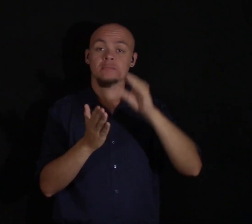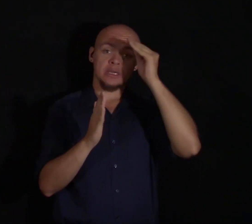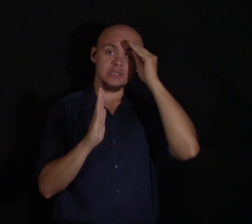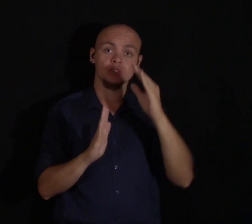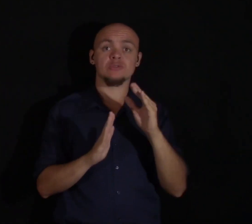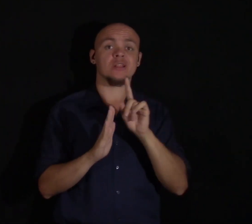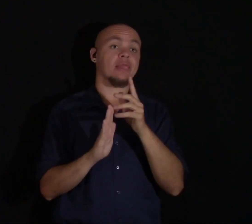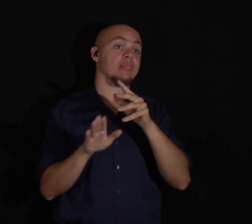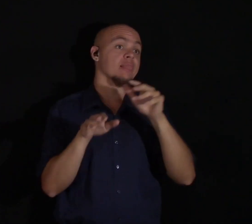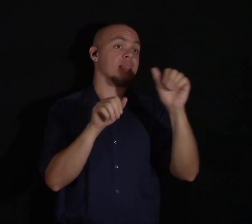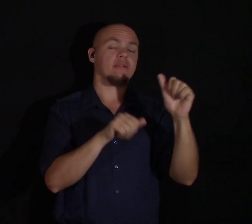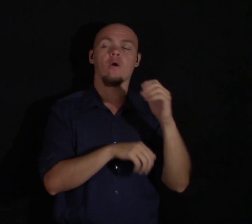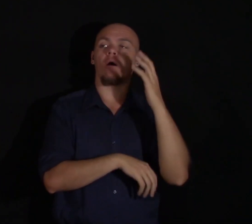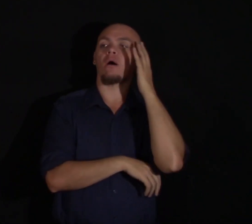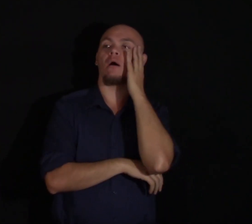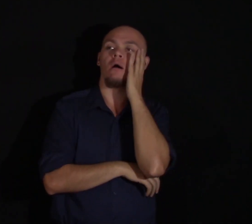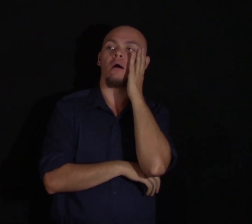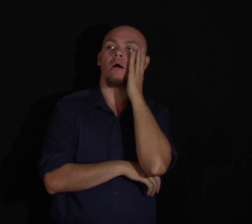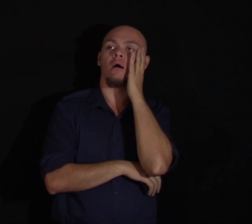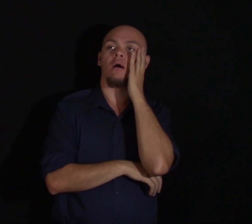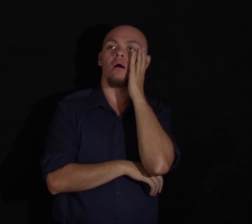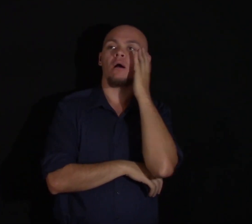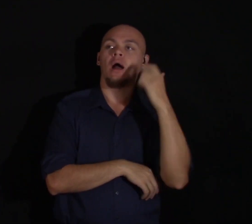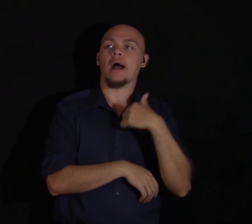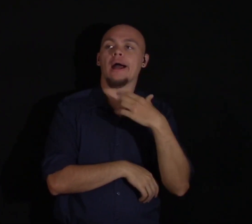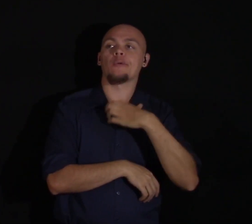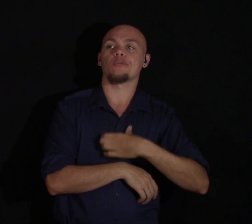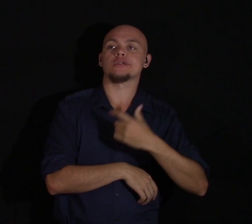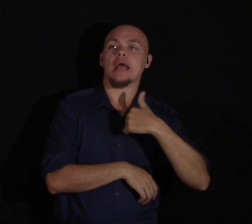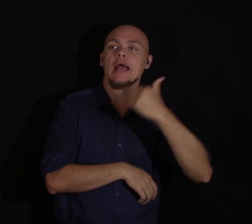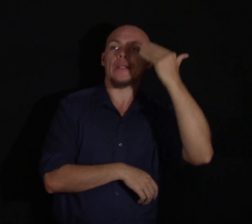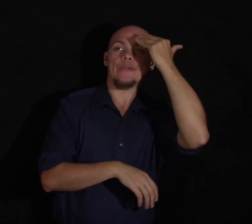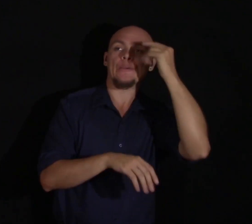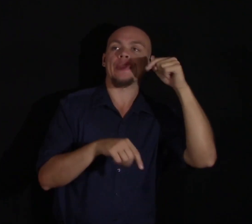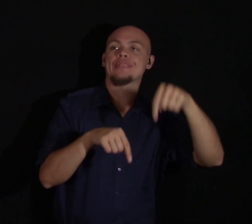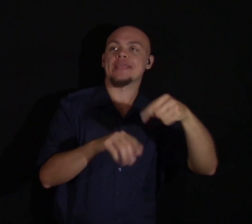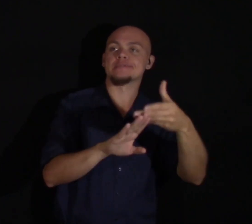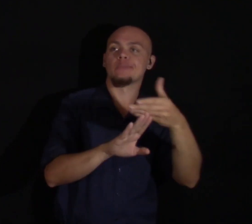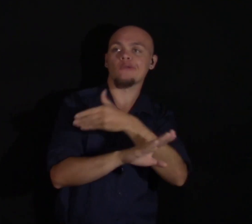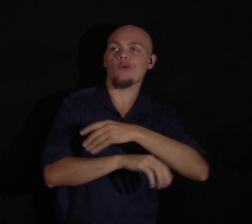saying, "I wish I knew this stuff sooner."